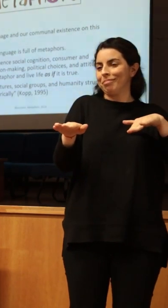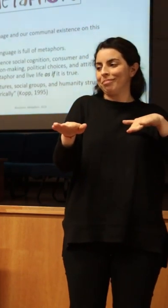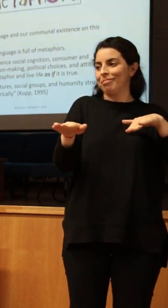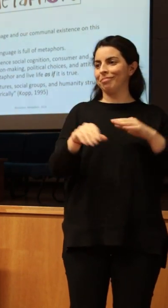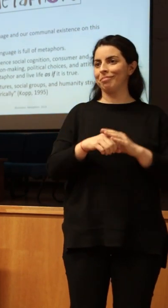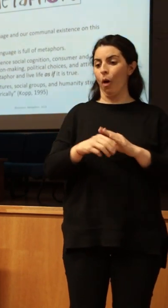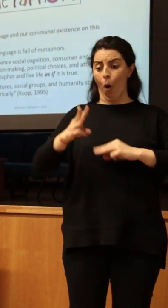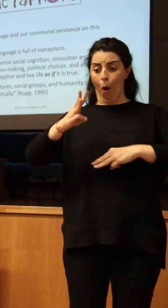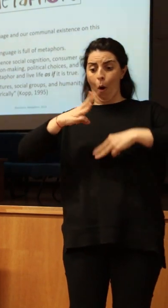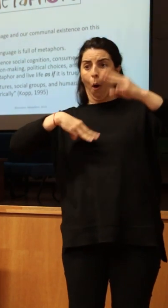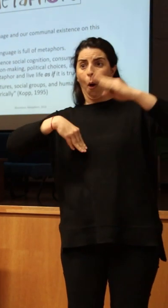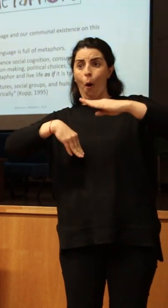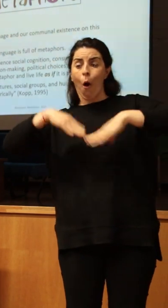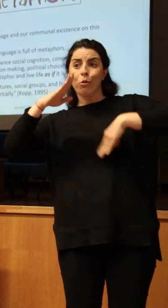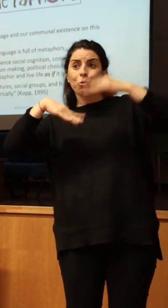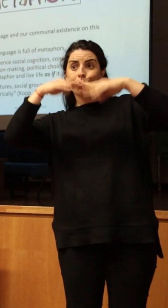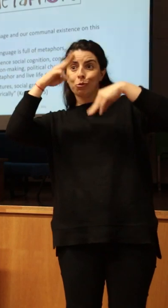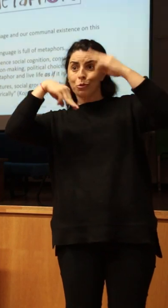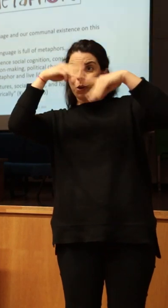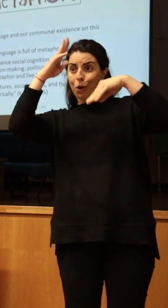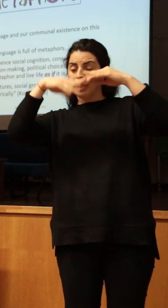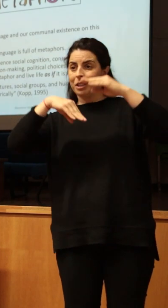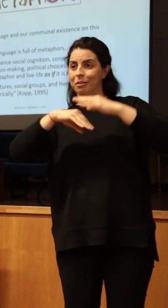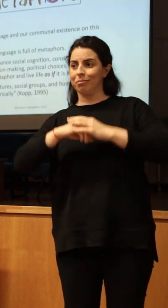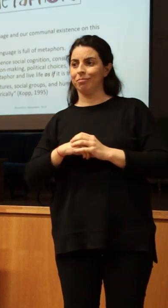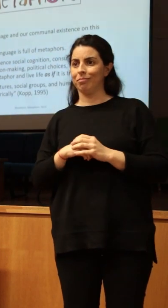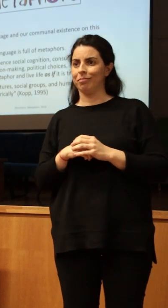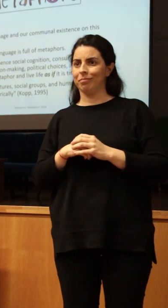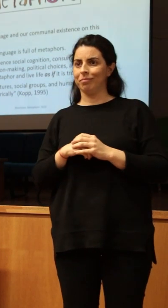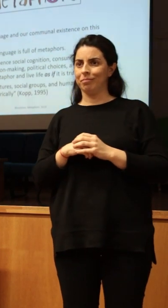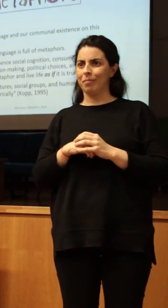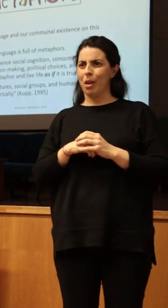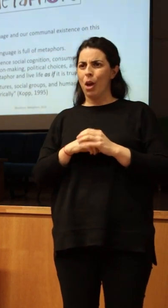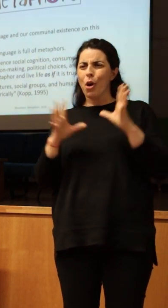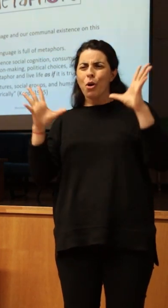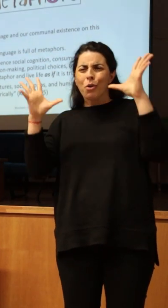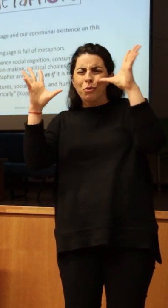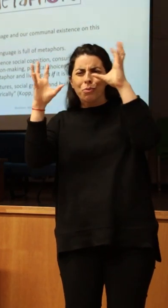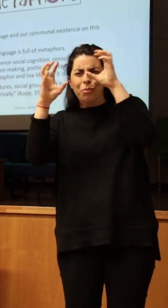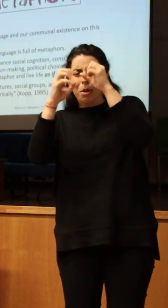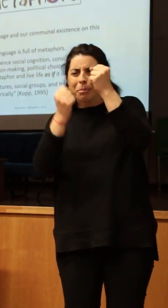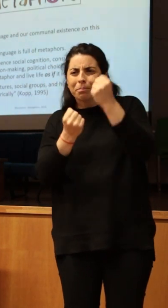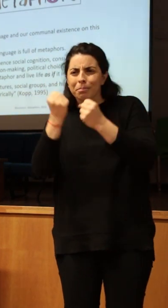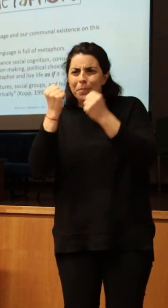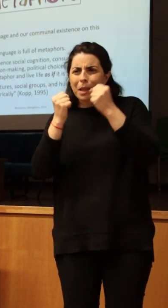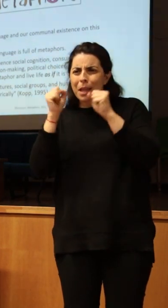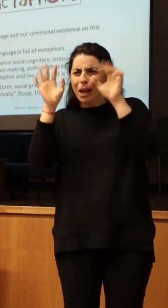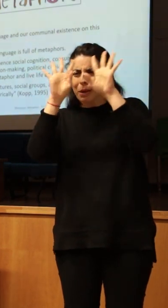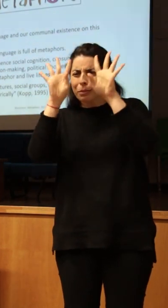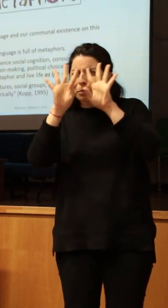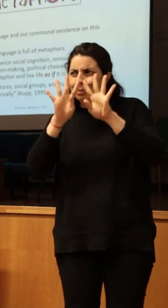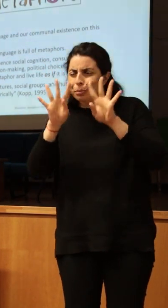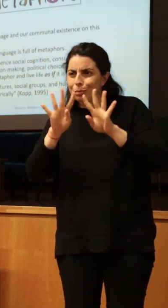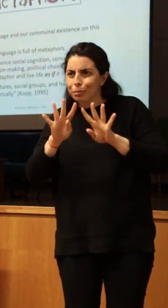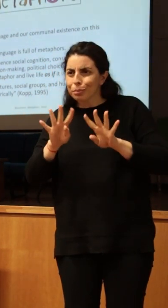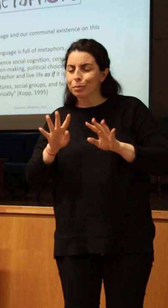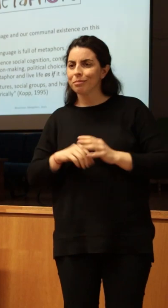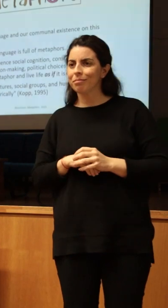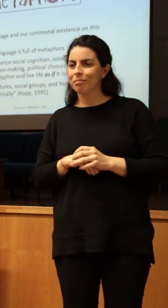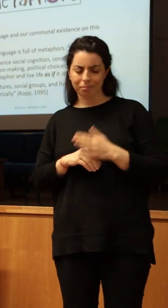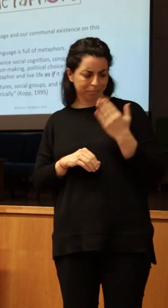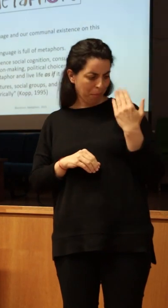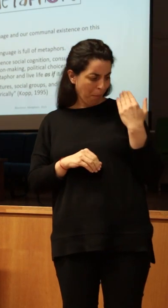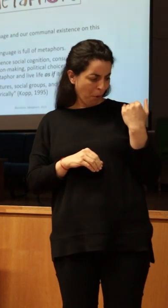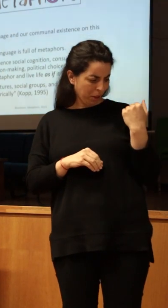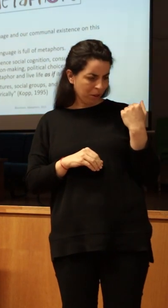Constructions. Construcciones. Constructions. Fog. La niebla. Somebody traveled a couple of days ago. Algo pasó hace unos días con